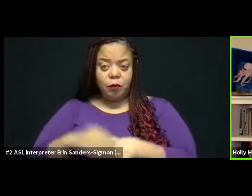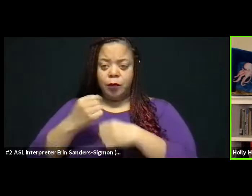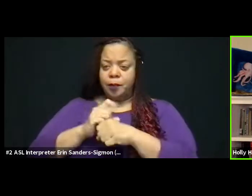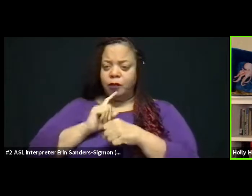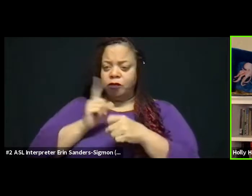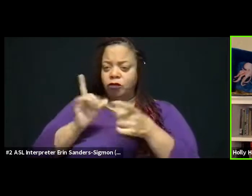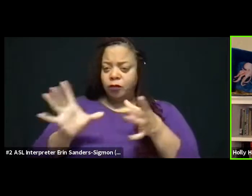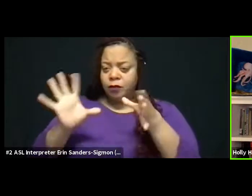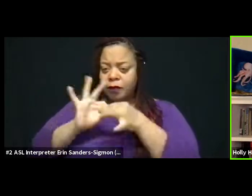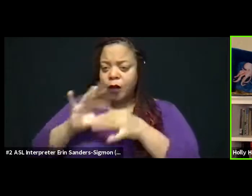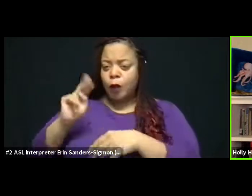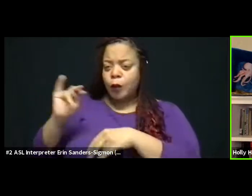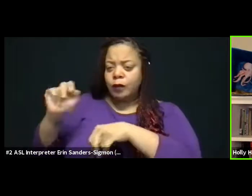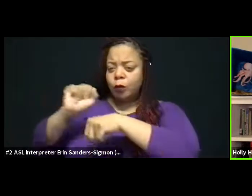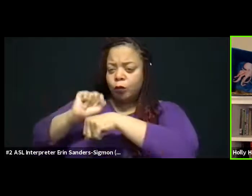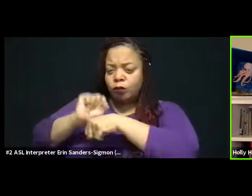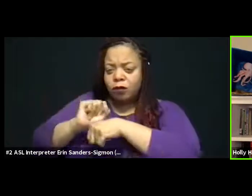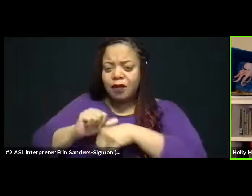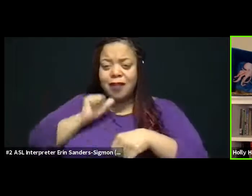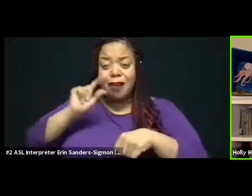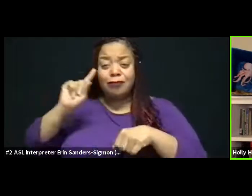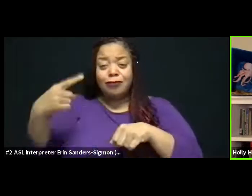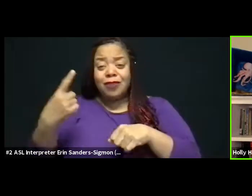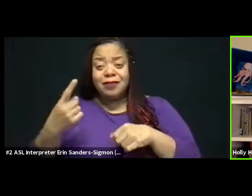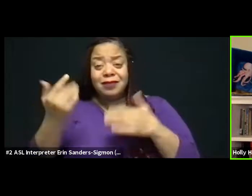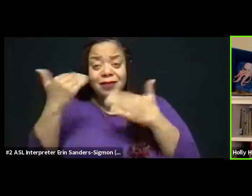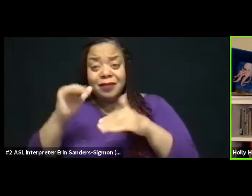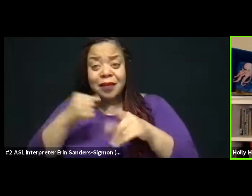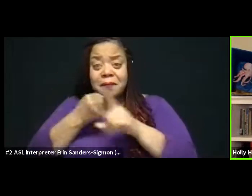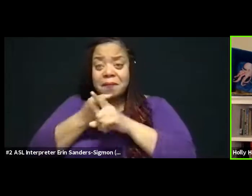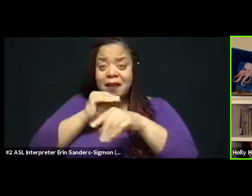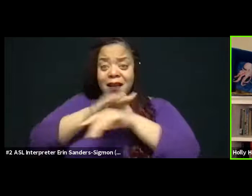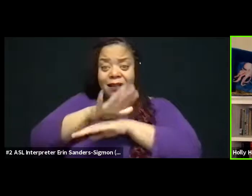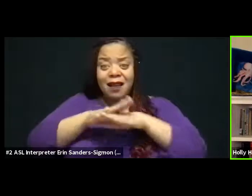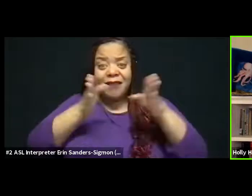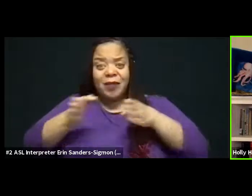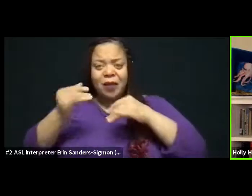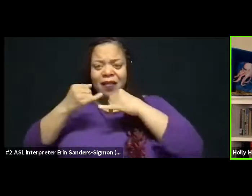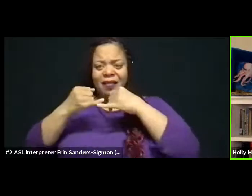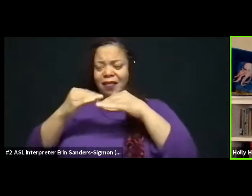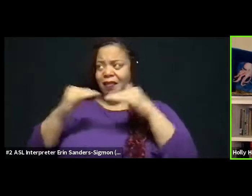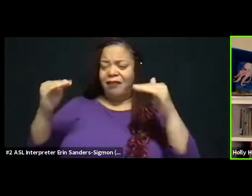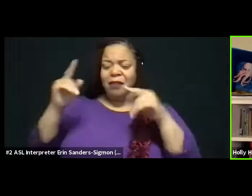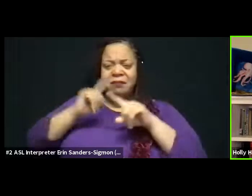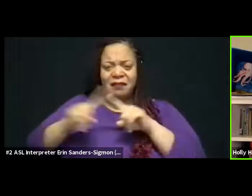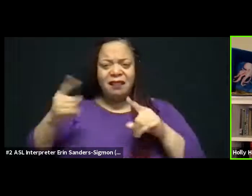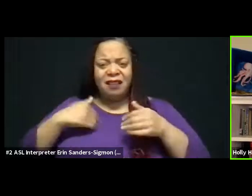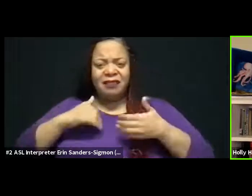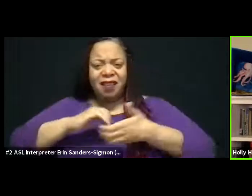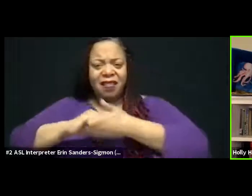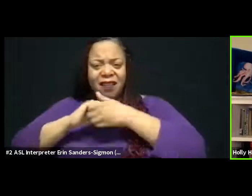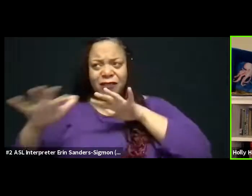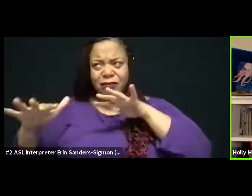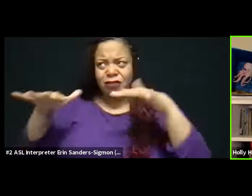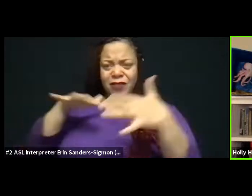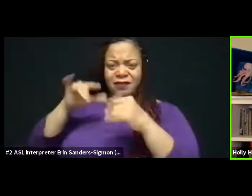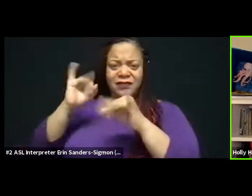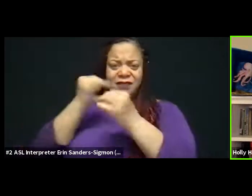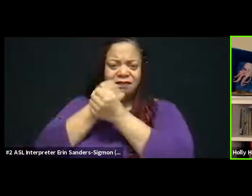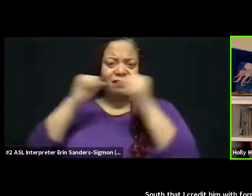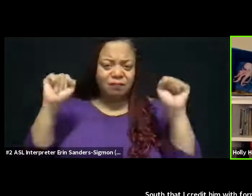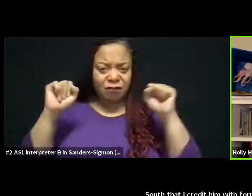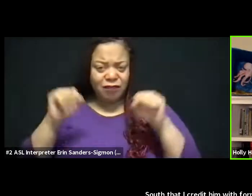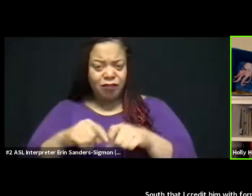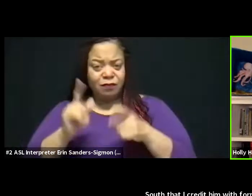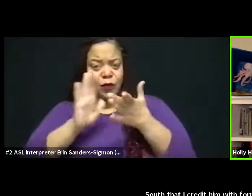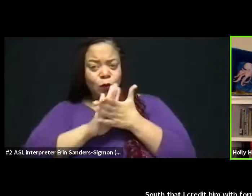system and beyond a place of liberation too. I was born in and have chosen to stay in